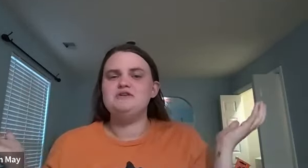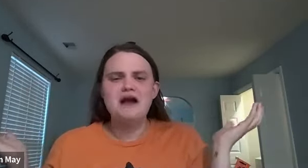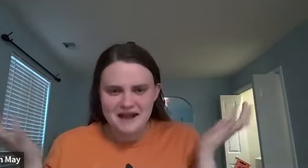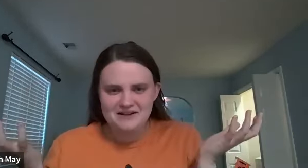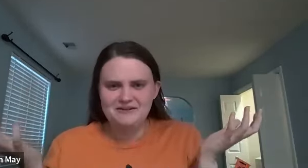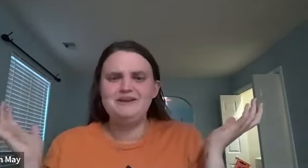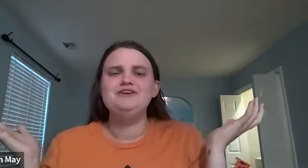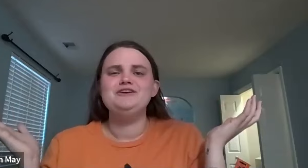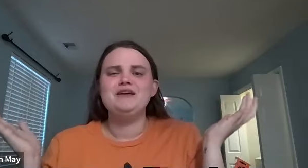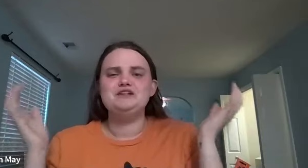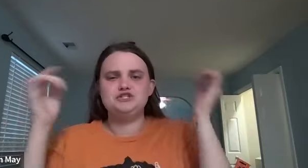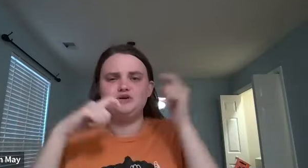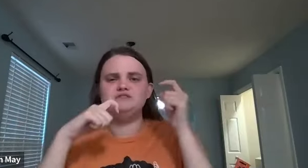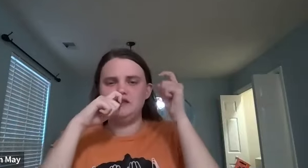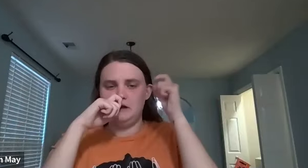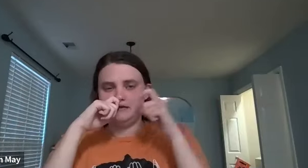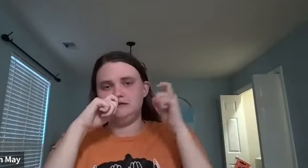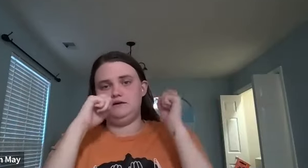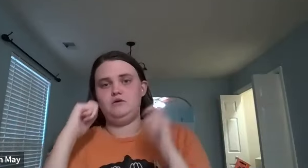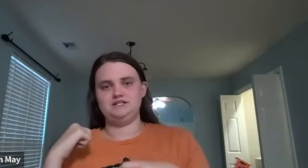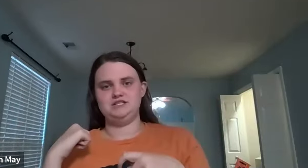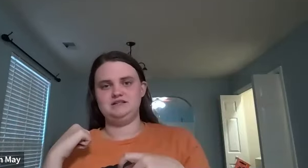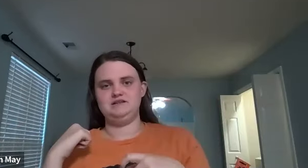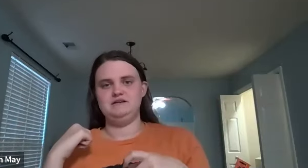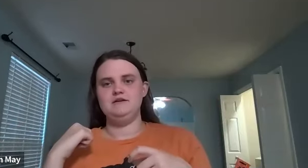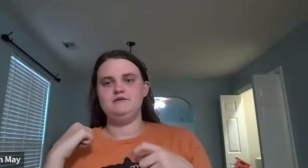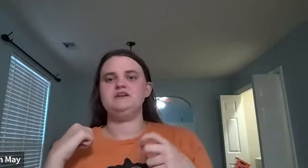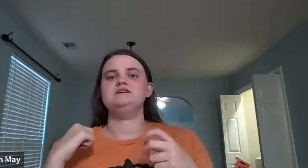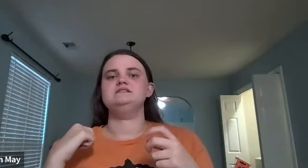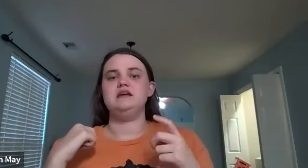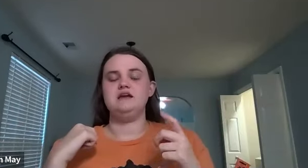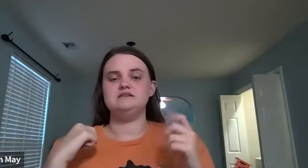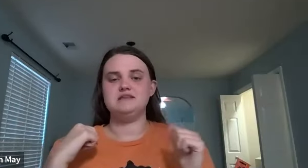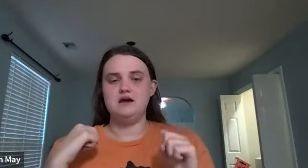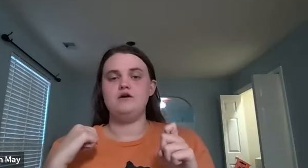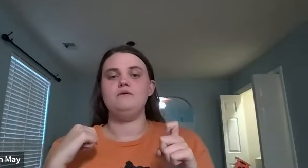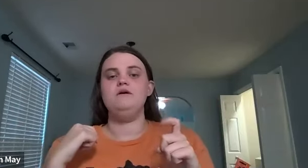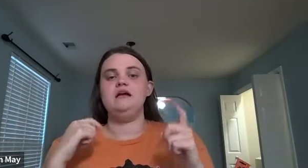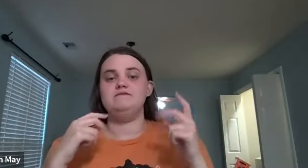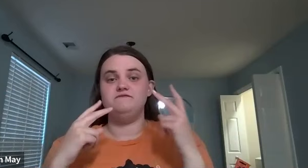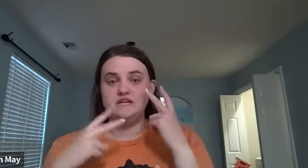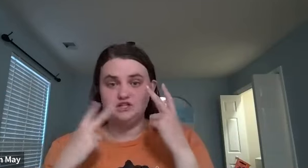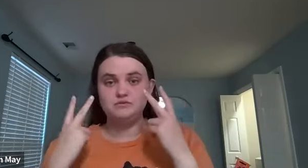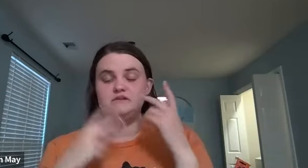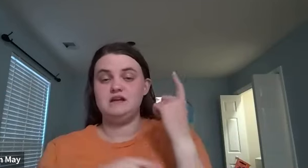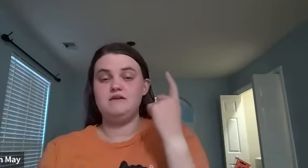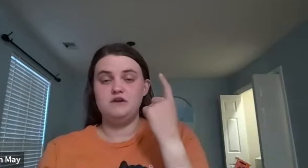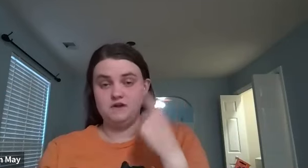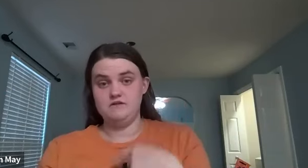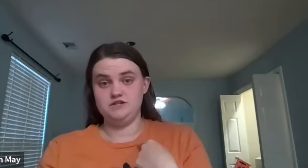not angry. It shows them that you're asking a question, because in ASL visual, they're very